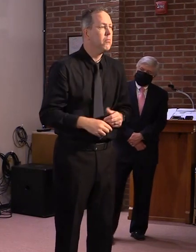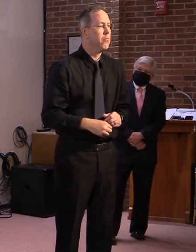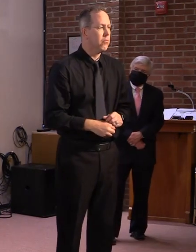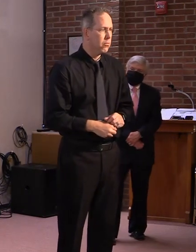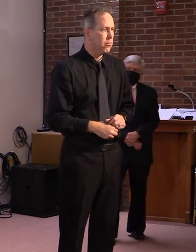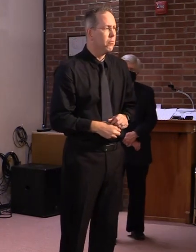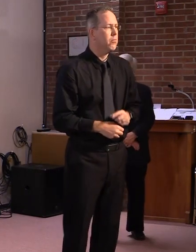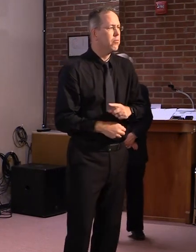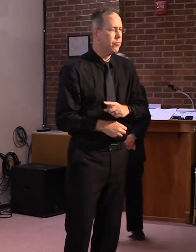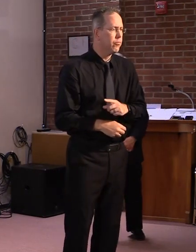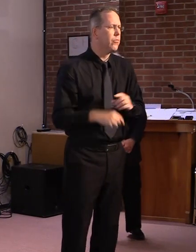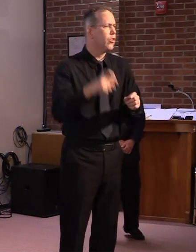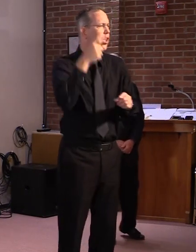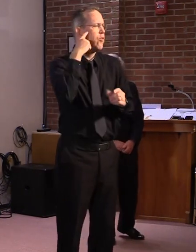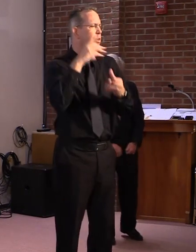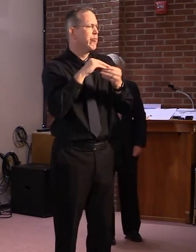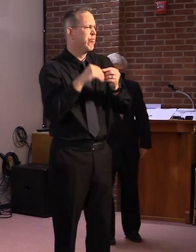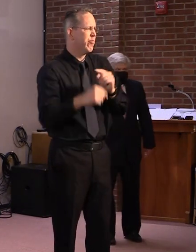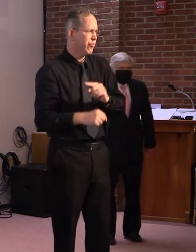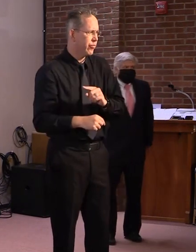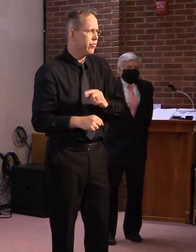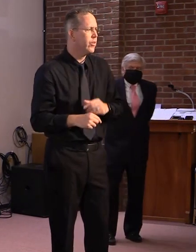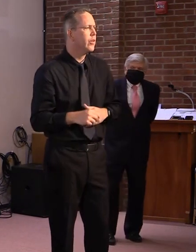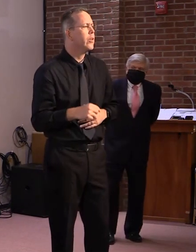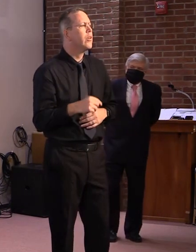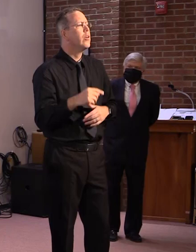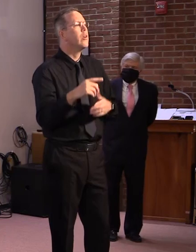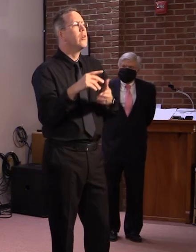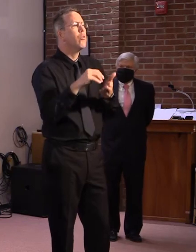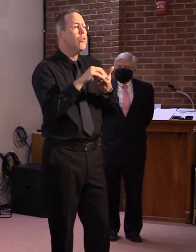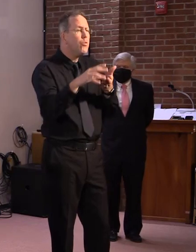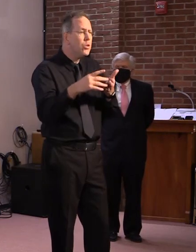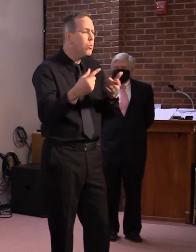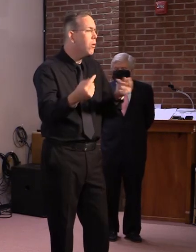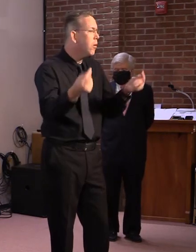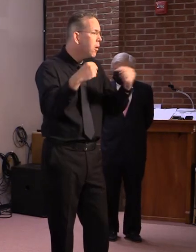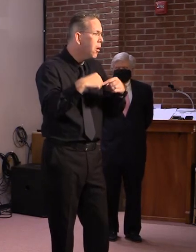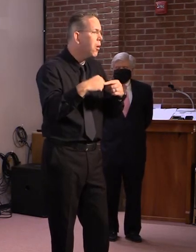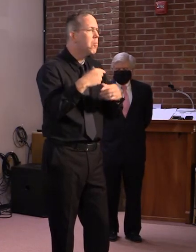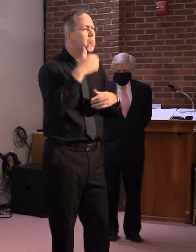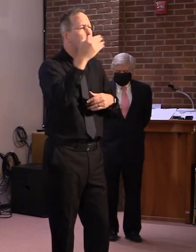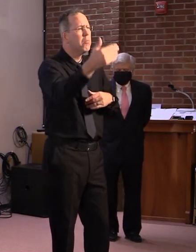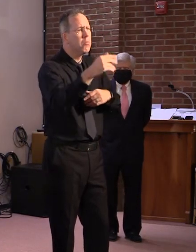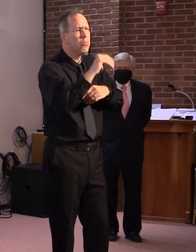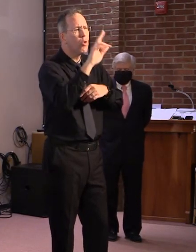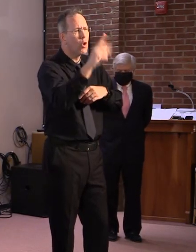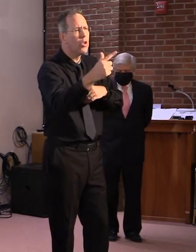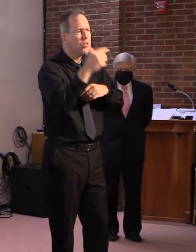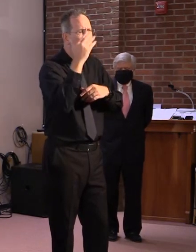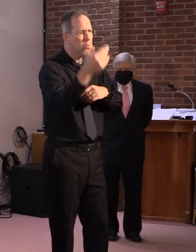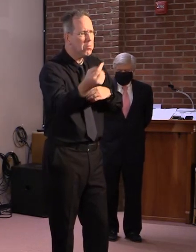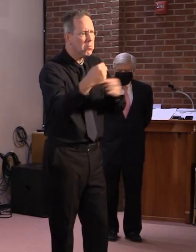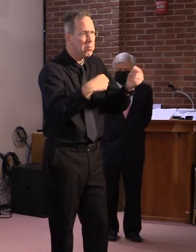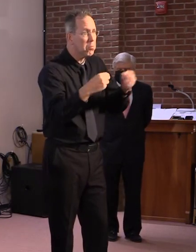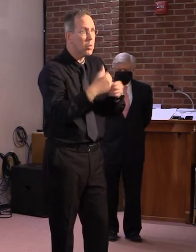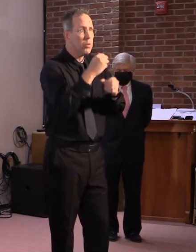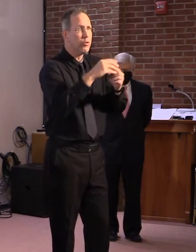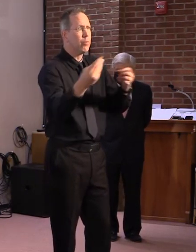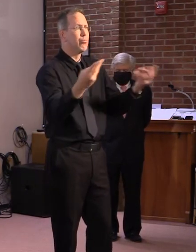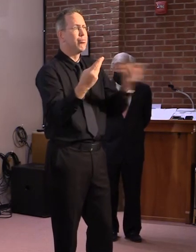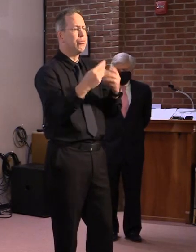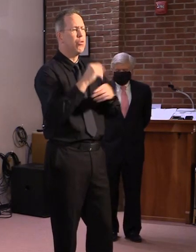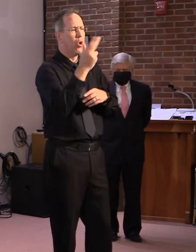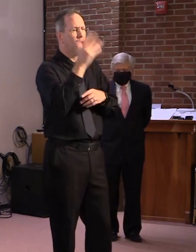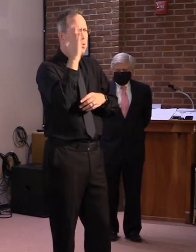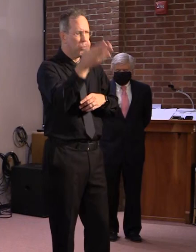coming in another month or so, maybe longer, and we are working with the colleges and universities with their plan in working